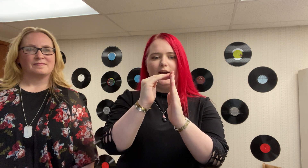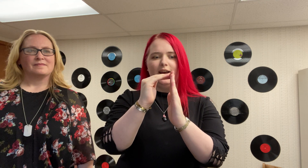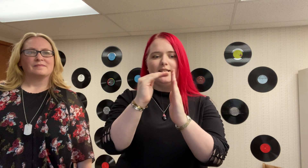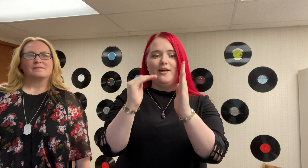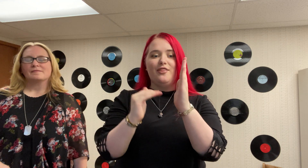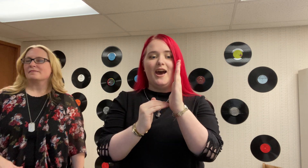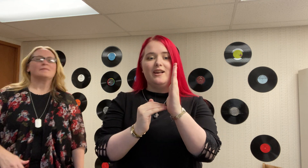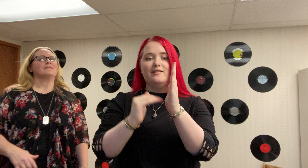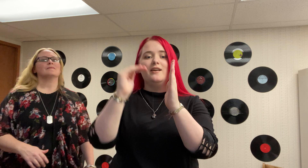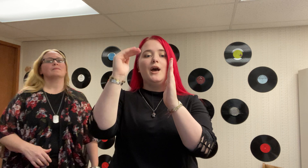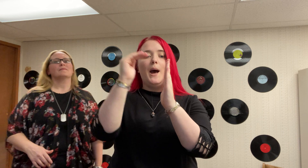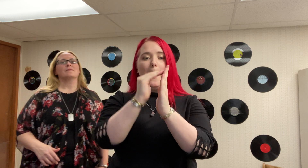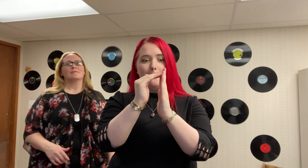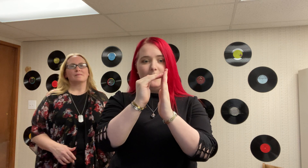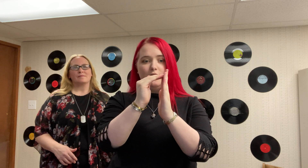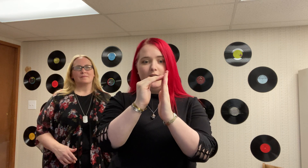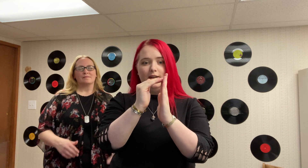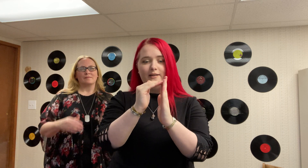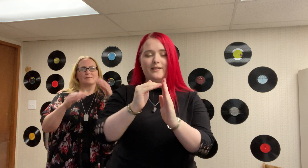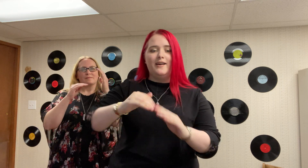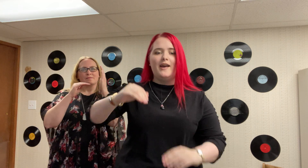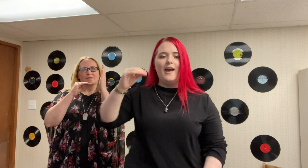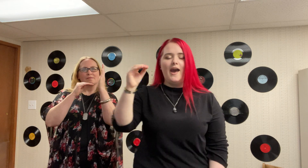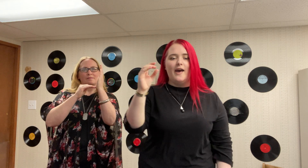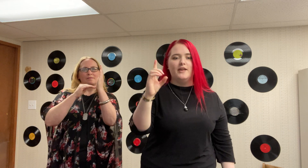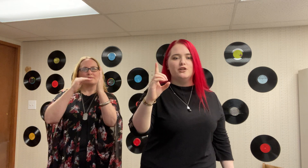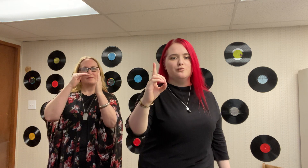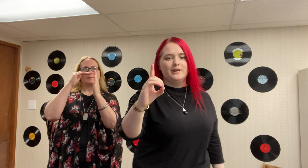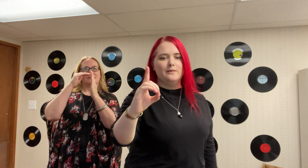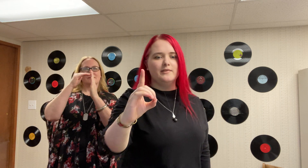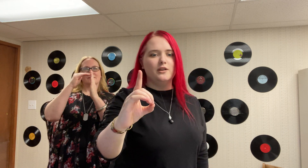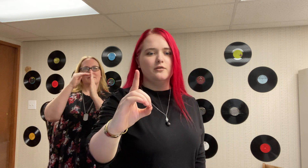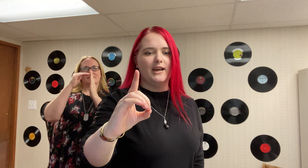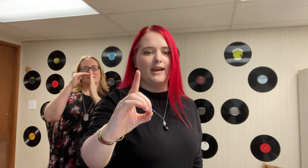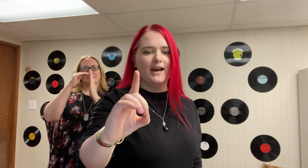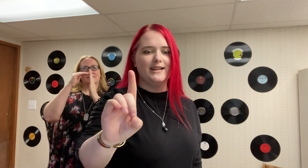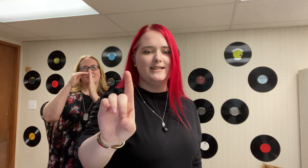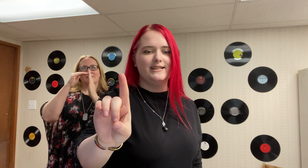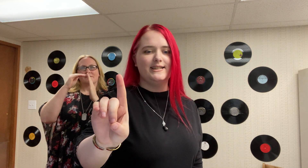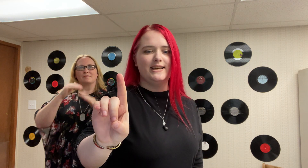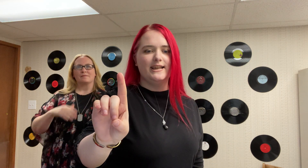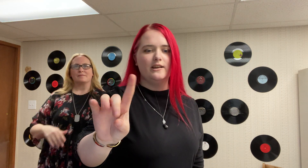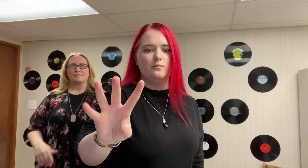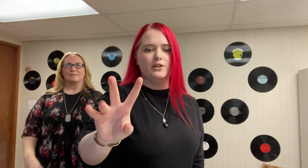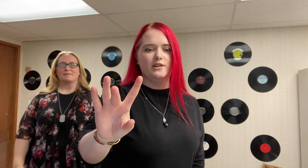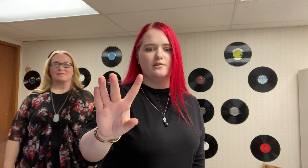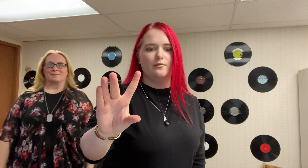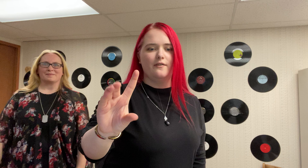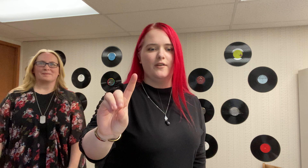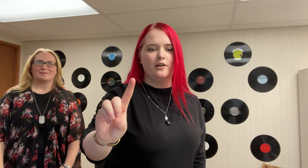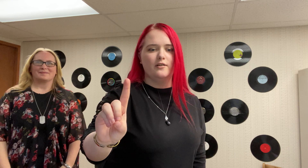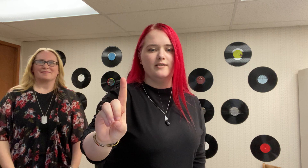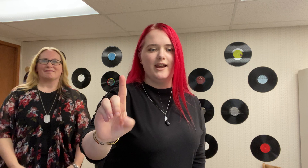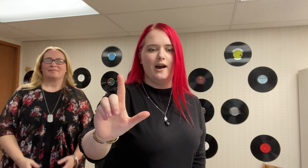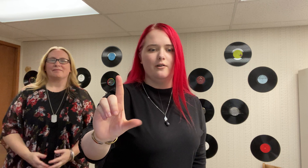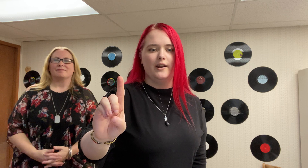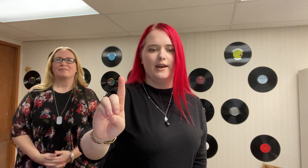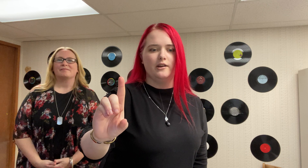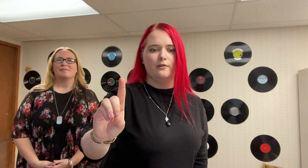hand. And that is a million. And then dreams, you take a D, which is 3 fingers down and your